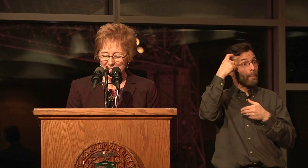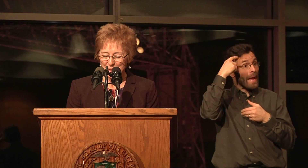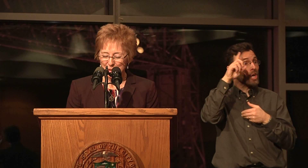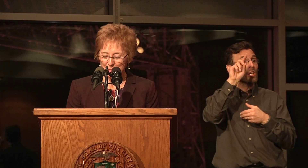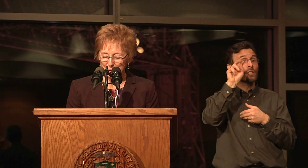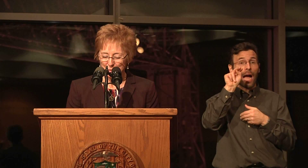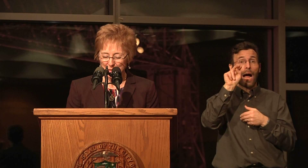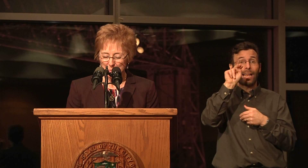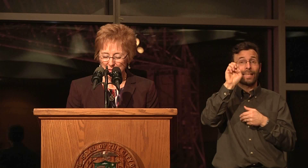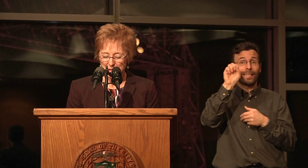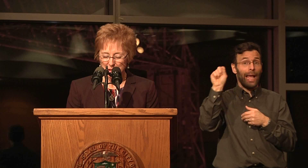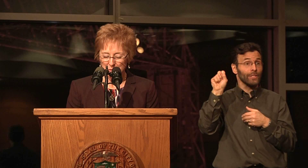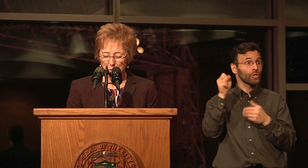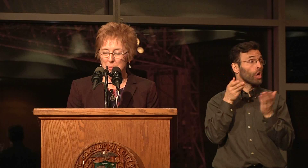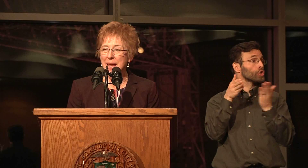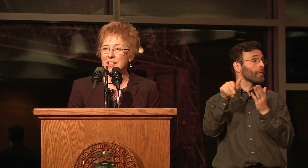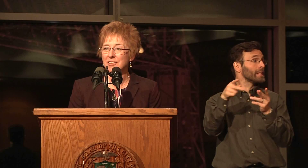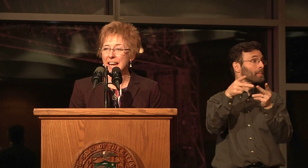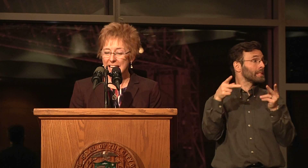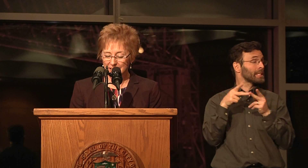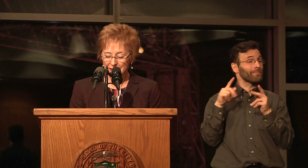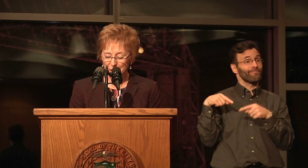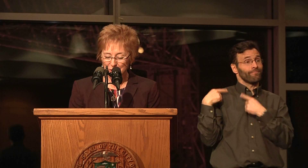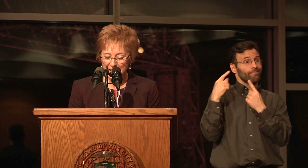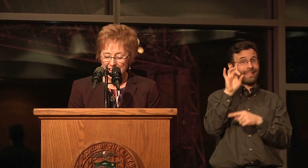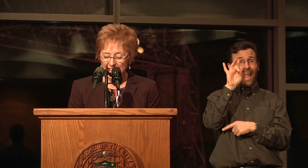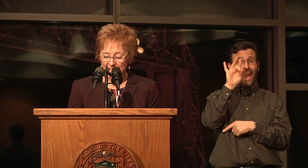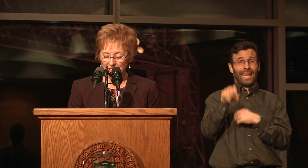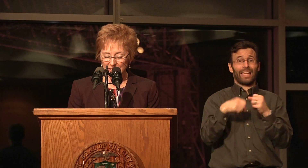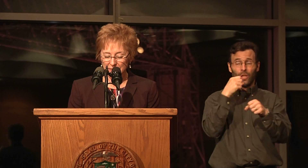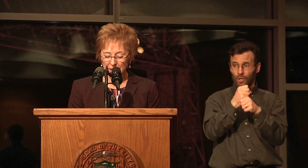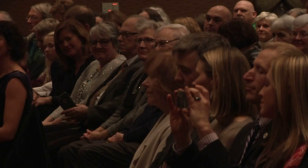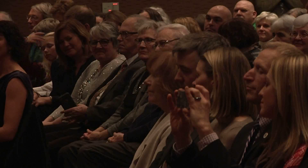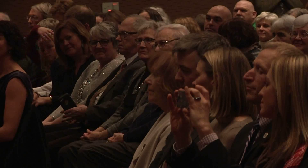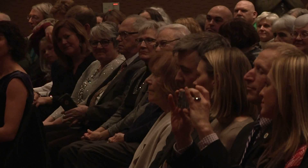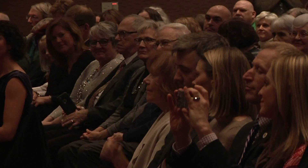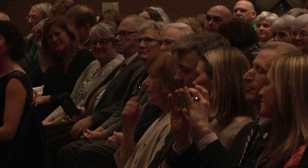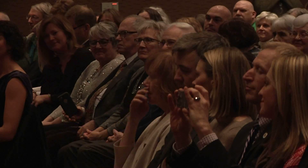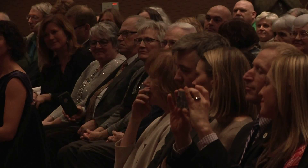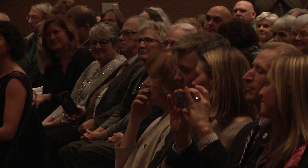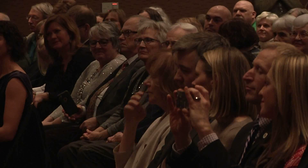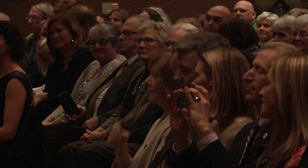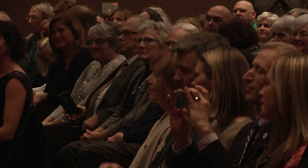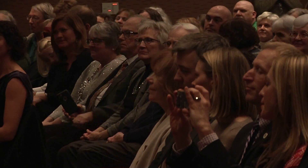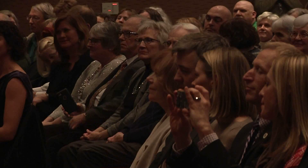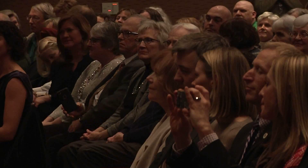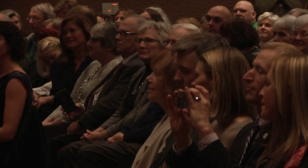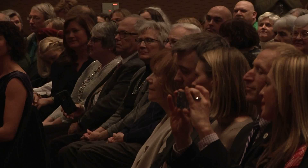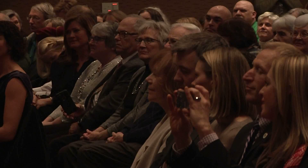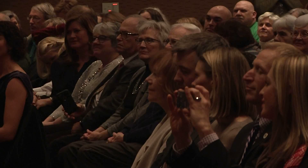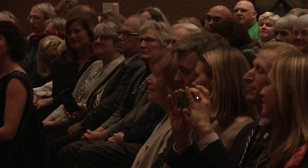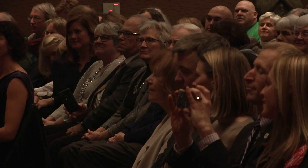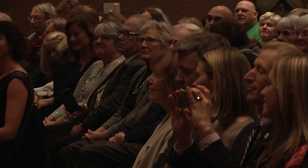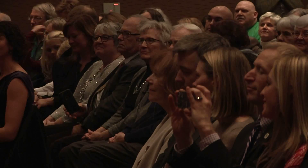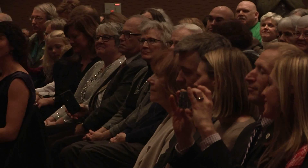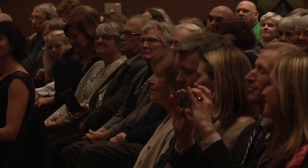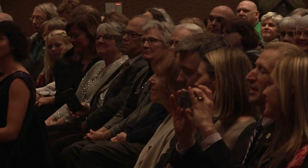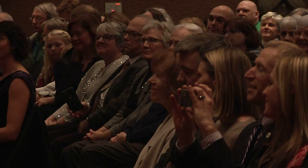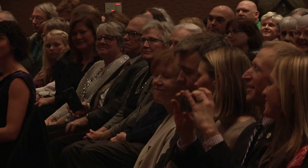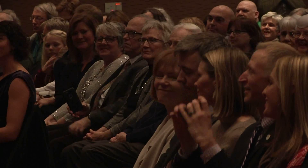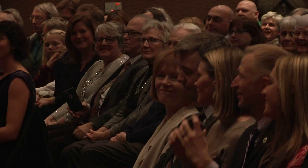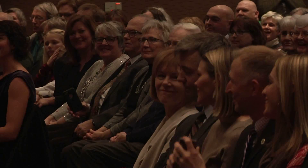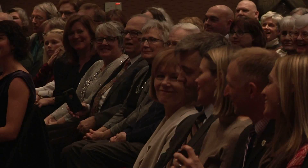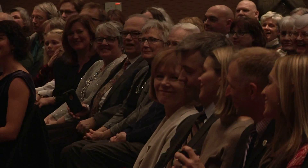Ness, who has served in the position for the past 8 years and is leaving to become what he has described as a free